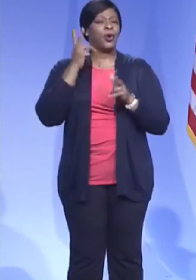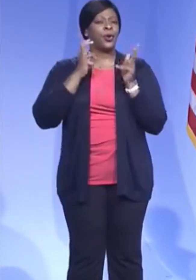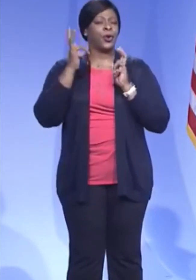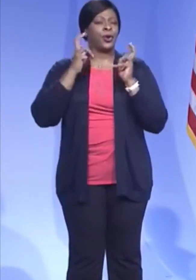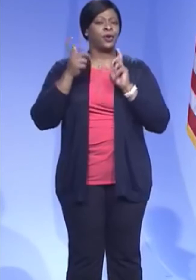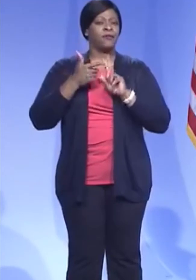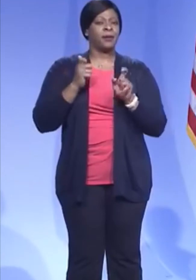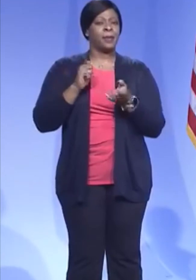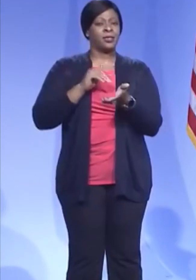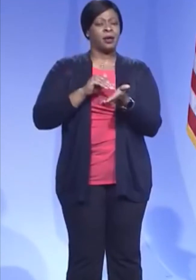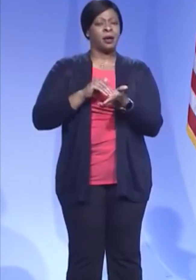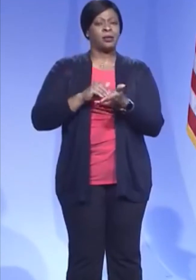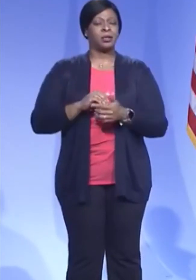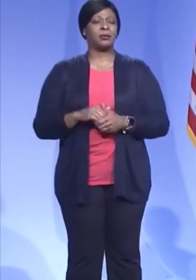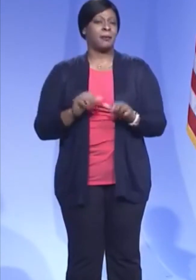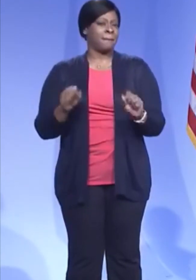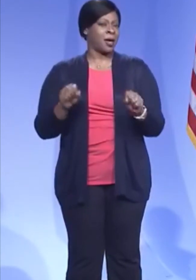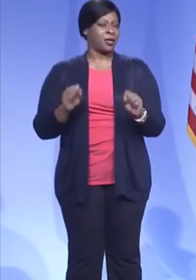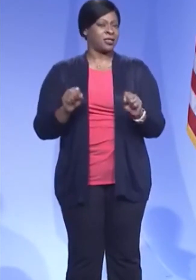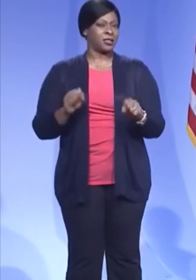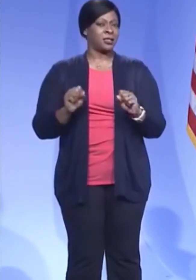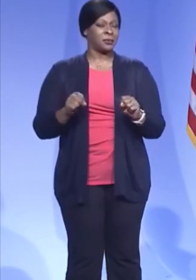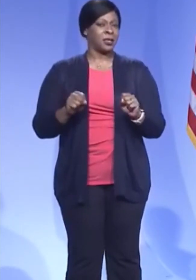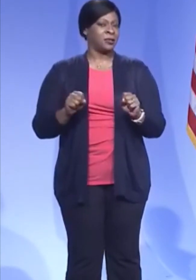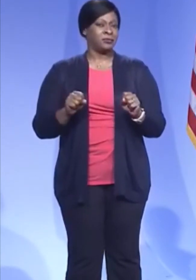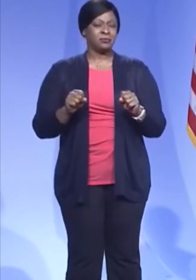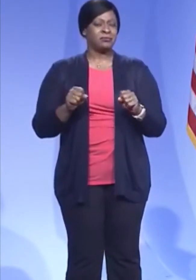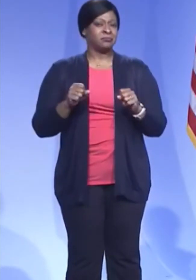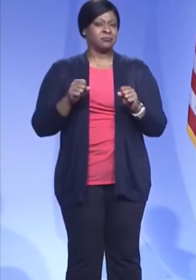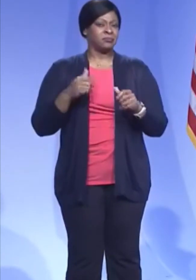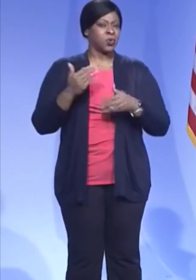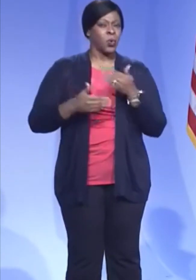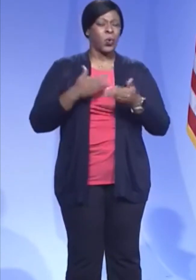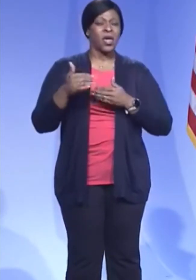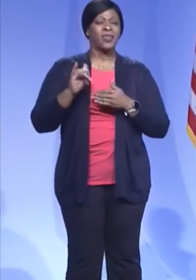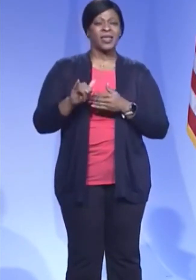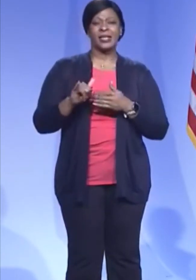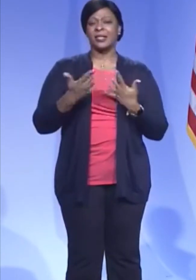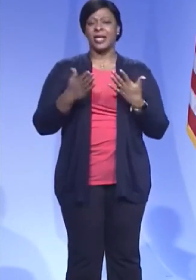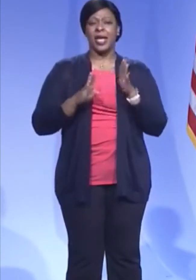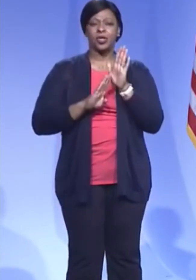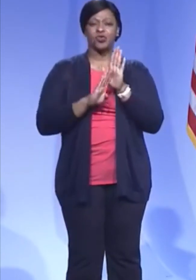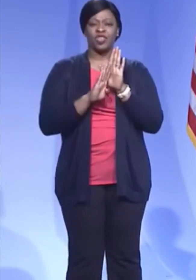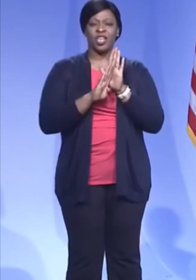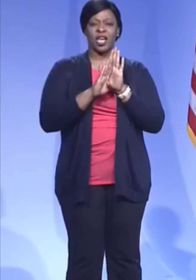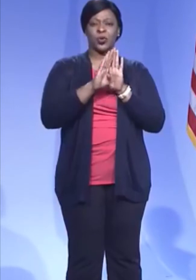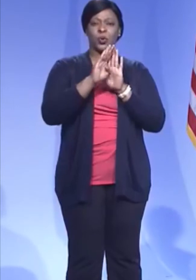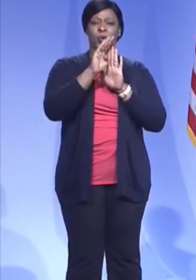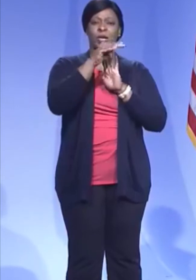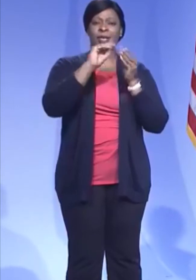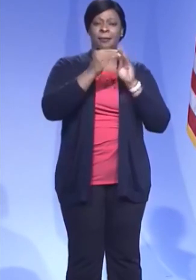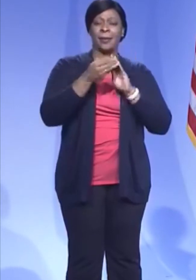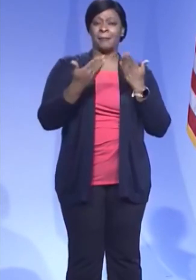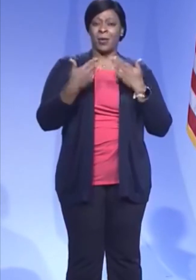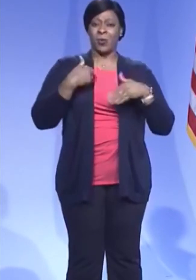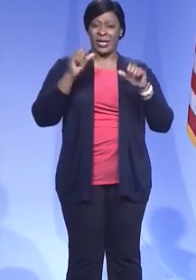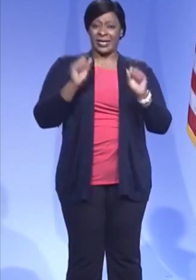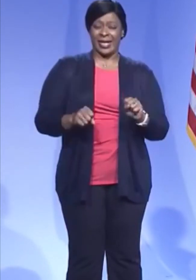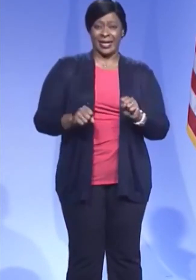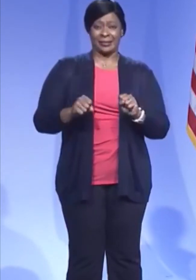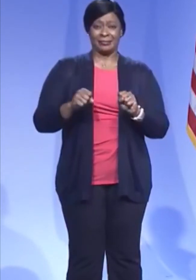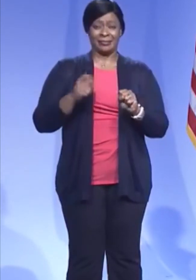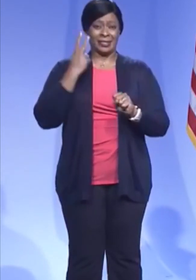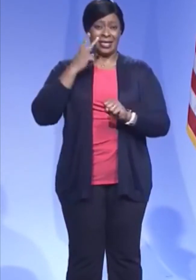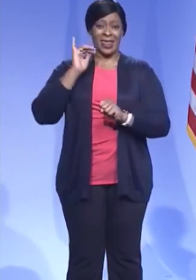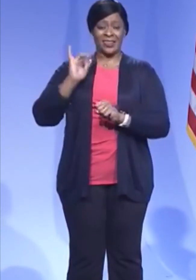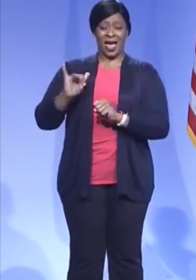from a doctor that possibly if we're going in this kind of trajectory, that maybe that we could see that site